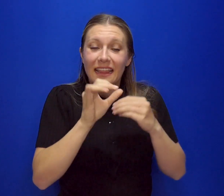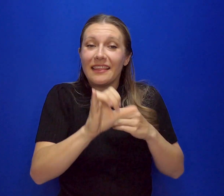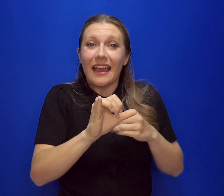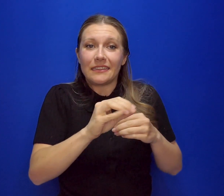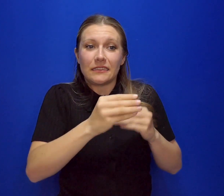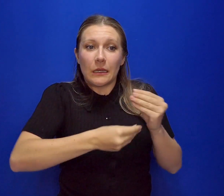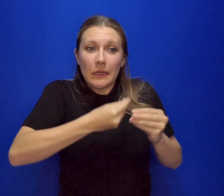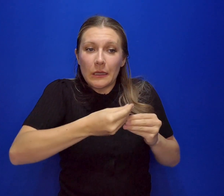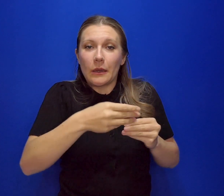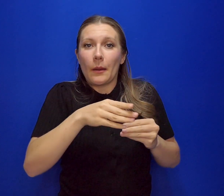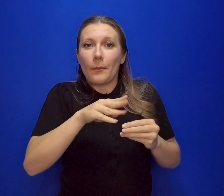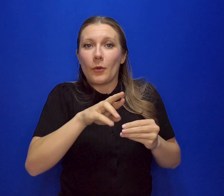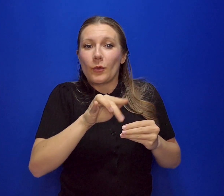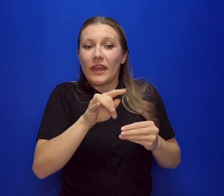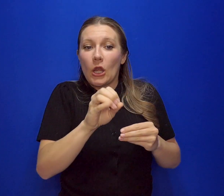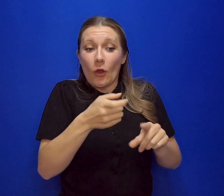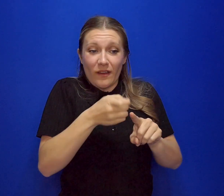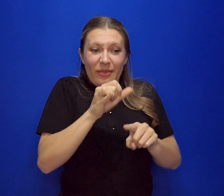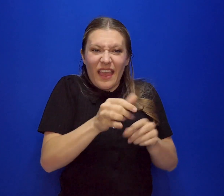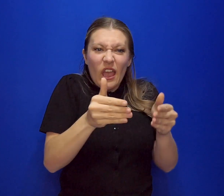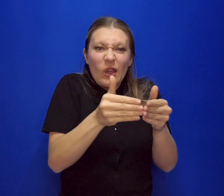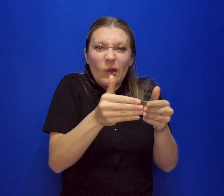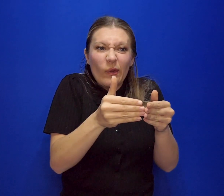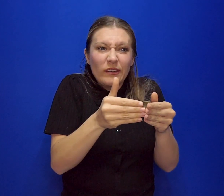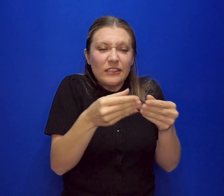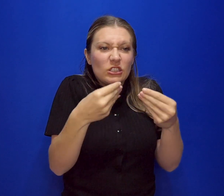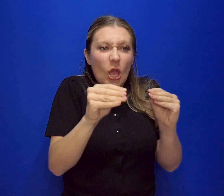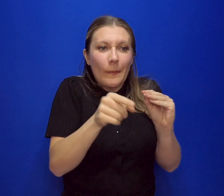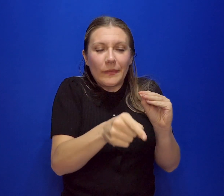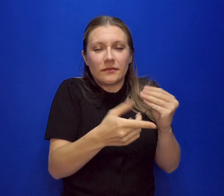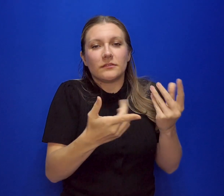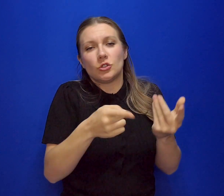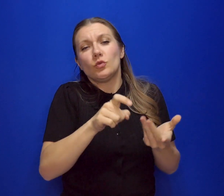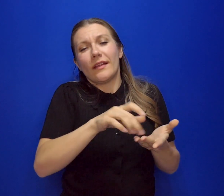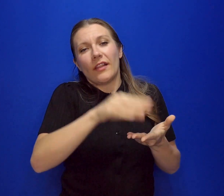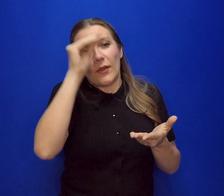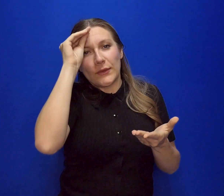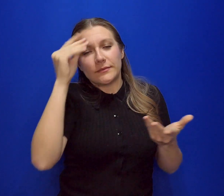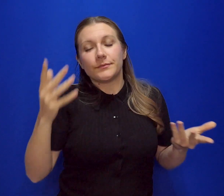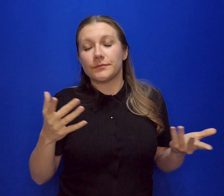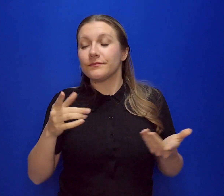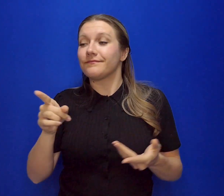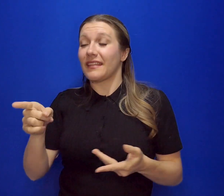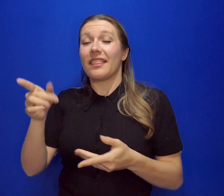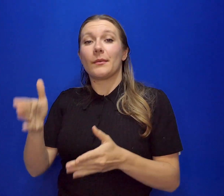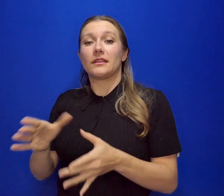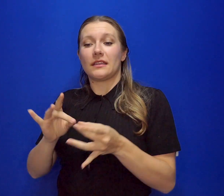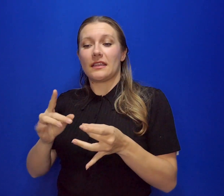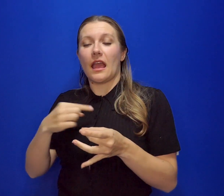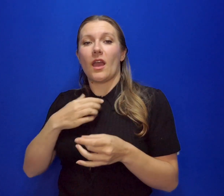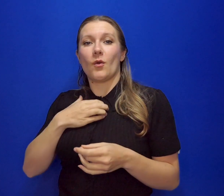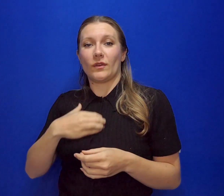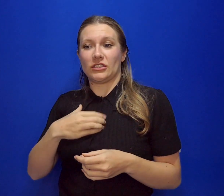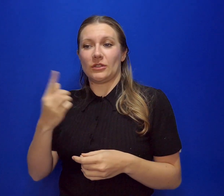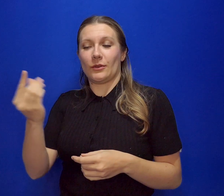or whatever it is, you know? So you learn. This person says, I wish someone would have told me to always carry